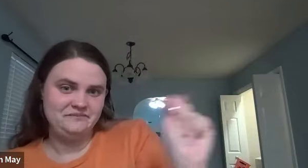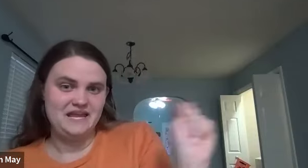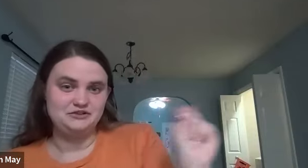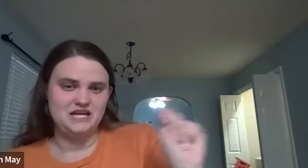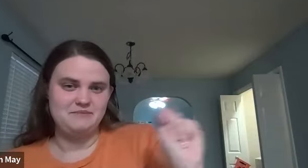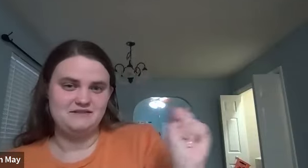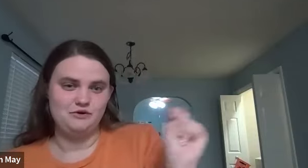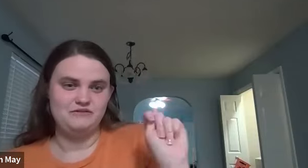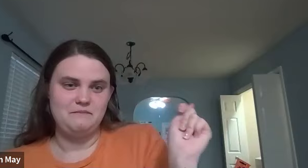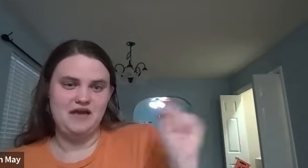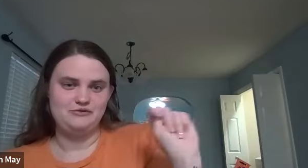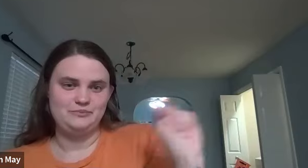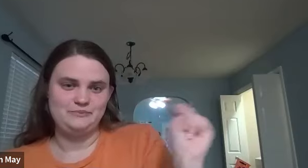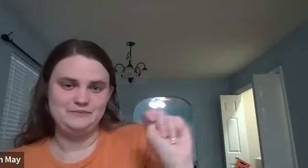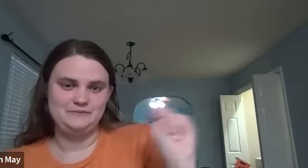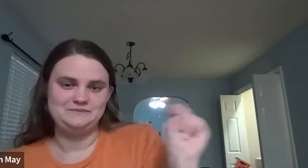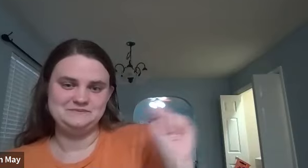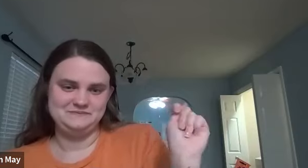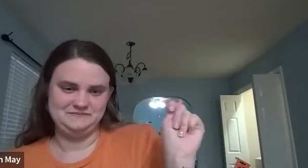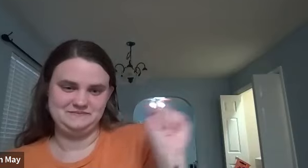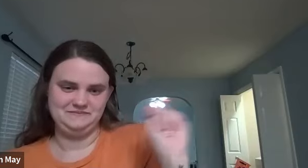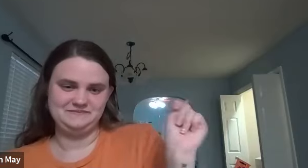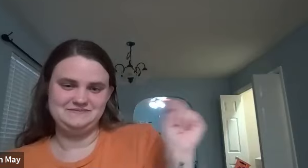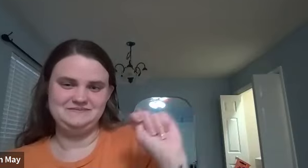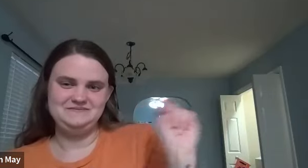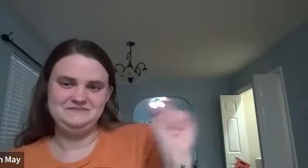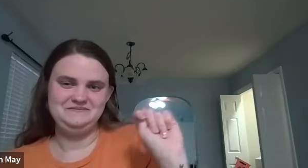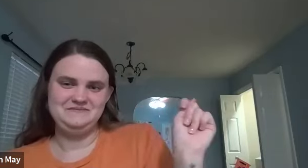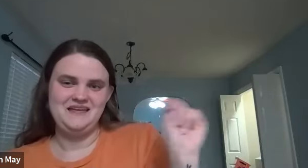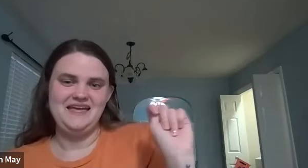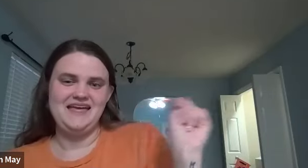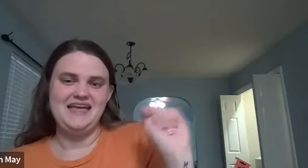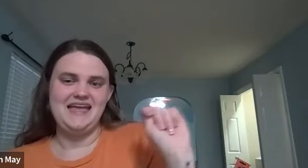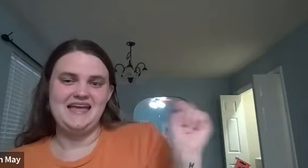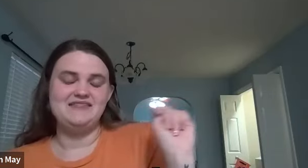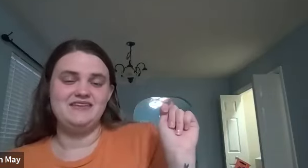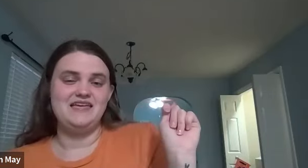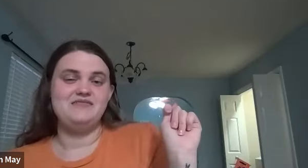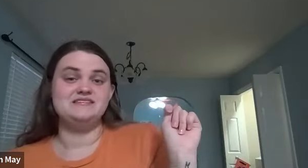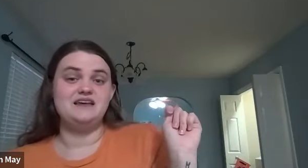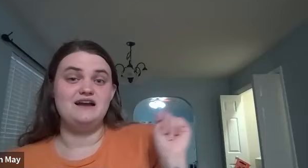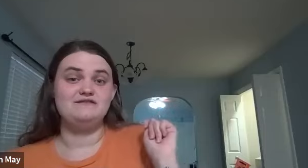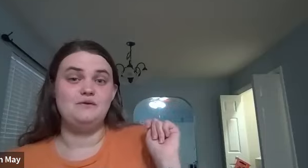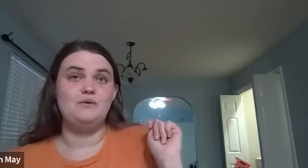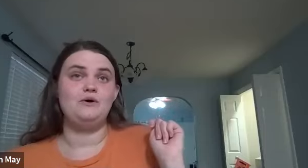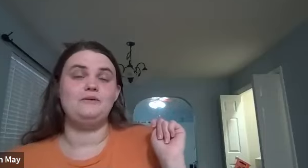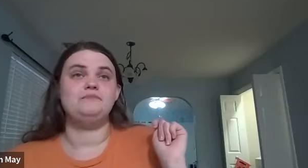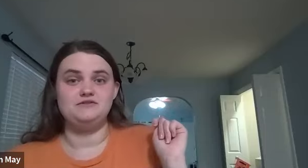and you'll shake it back and forth, bathroom. And then the sign for bathroom